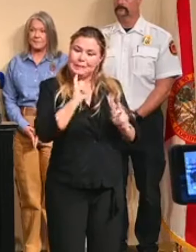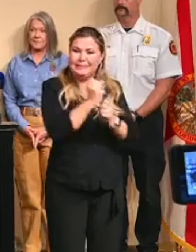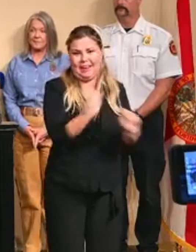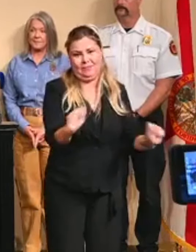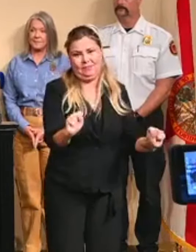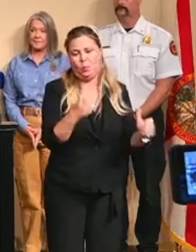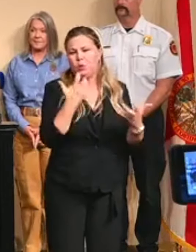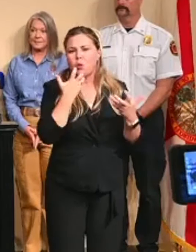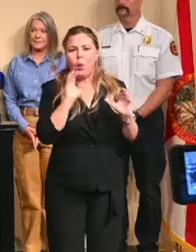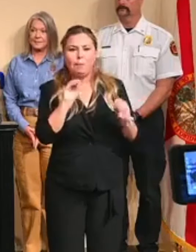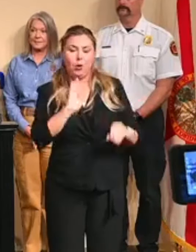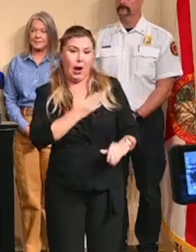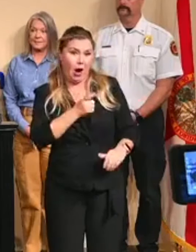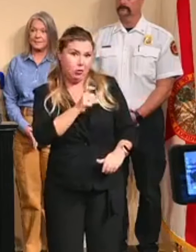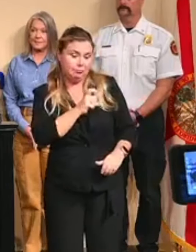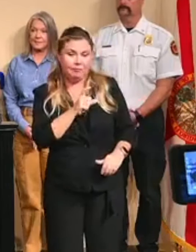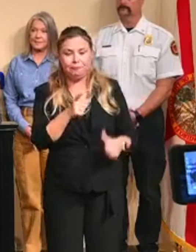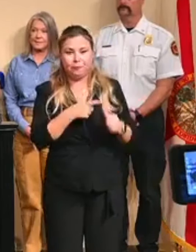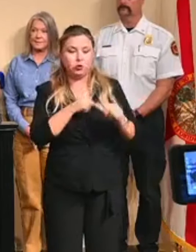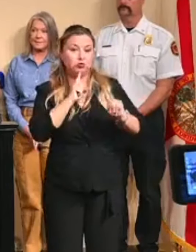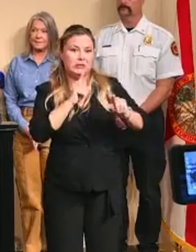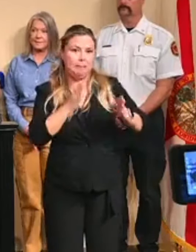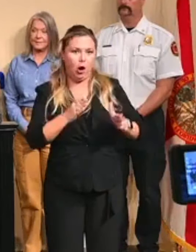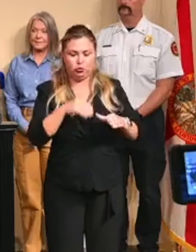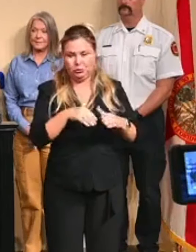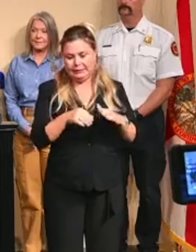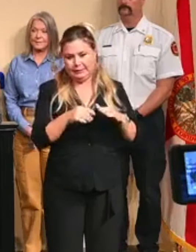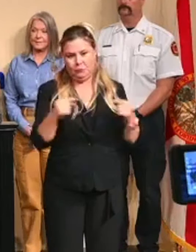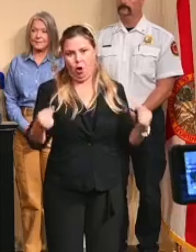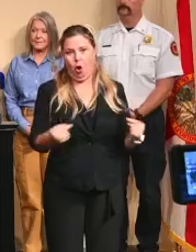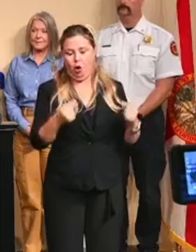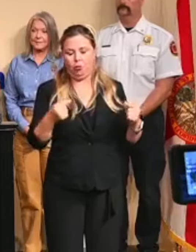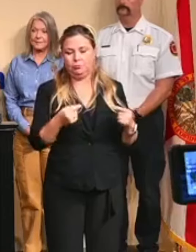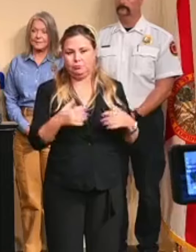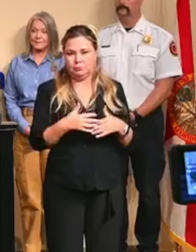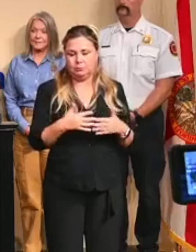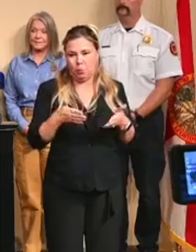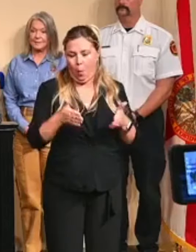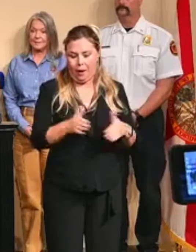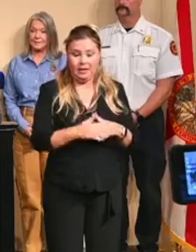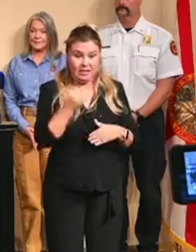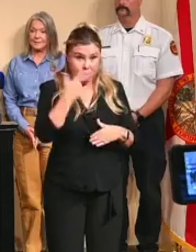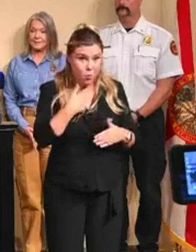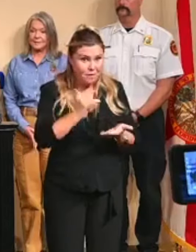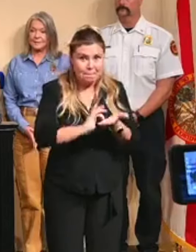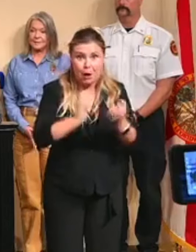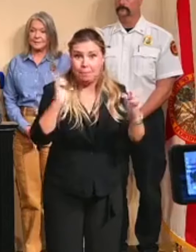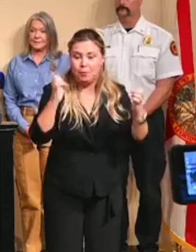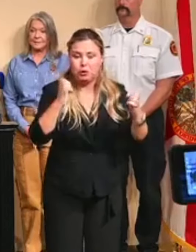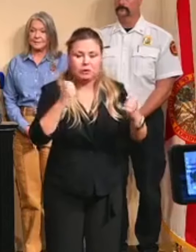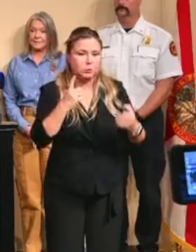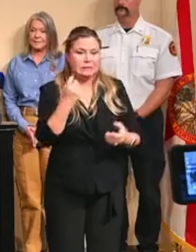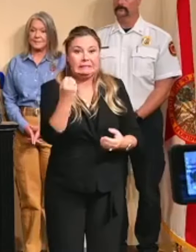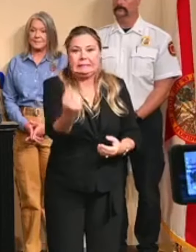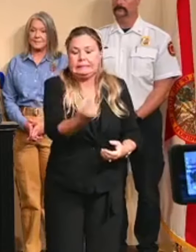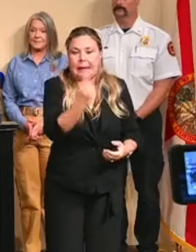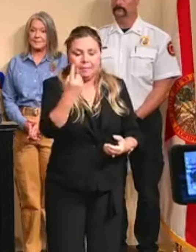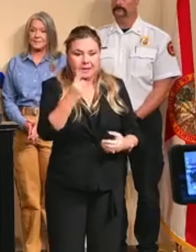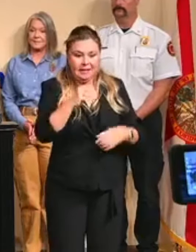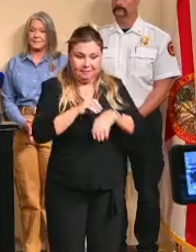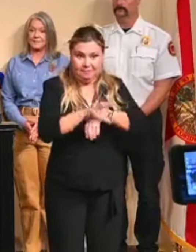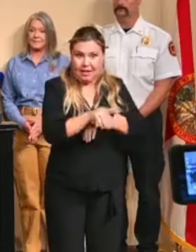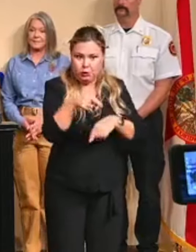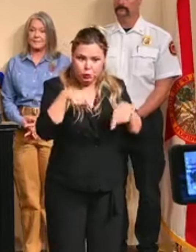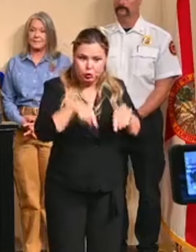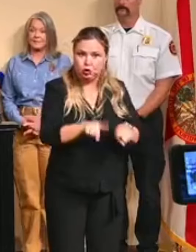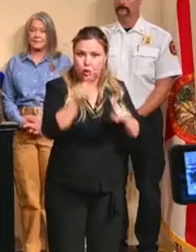put our first responders in harm's way. But if you decide to stay, again, if you have a medical emergency or something else that's affecting you